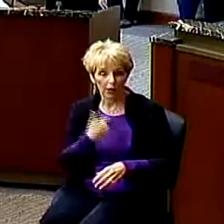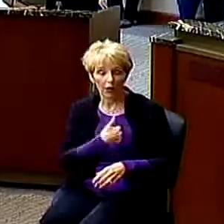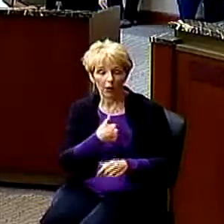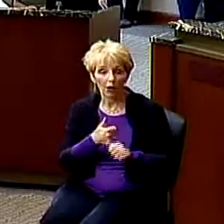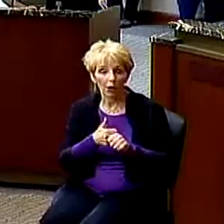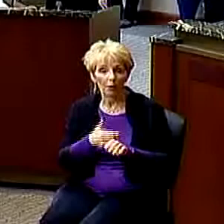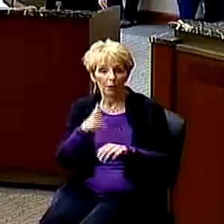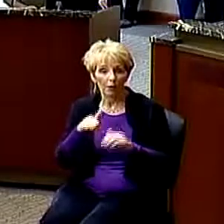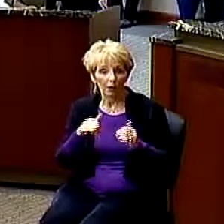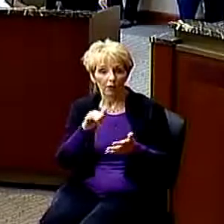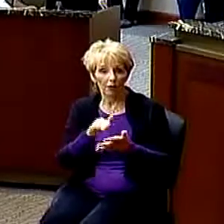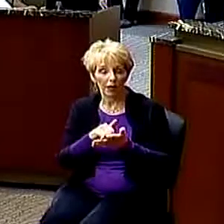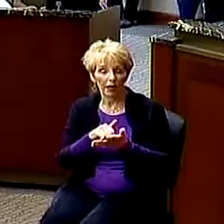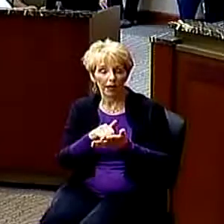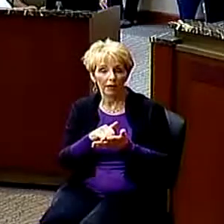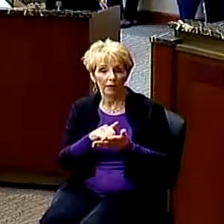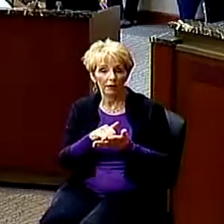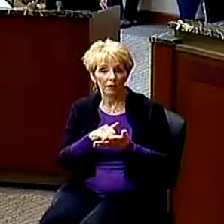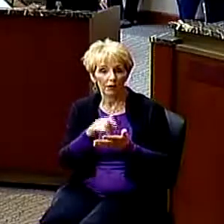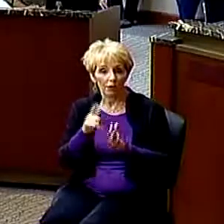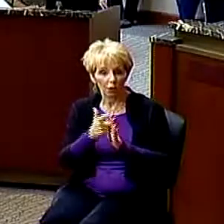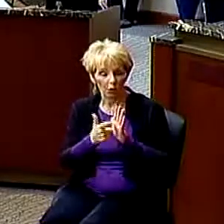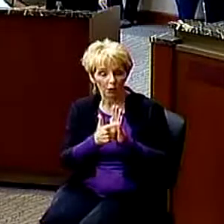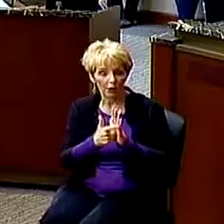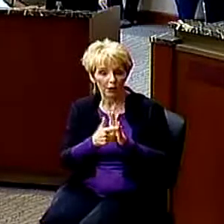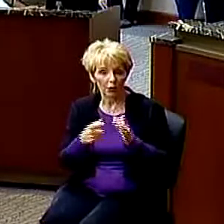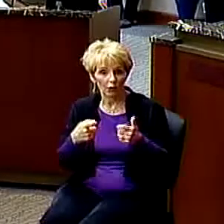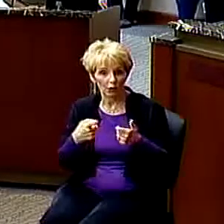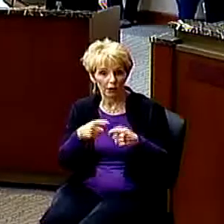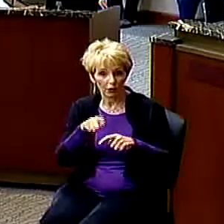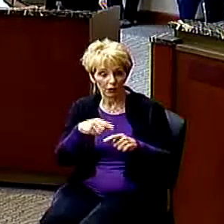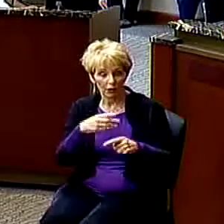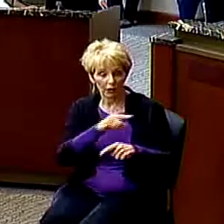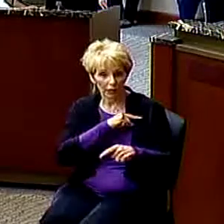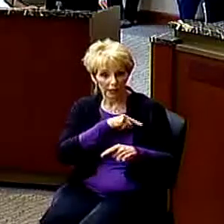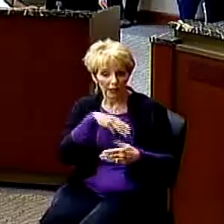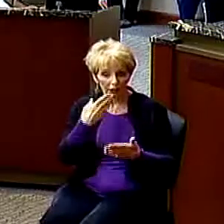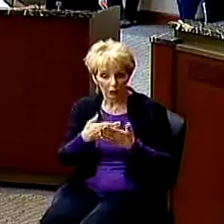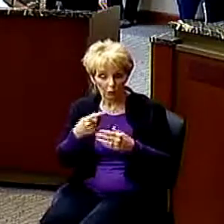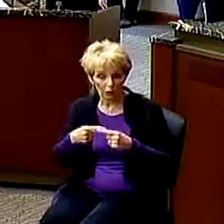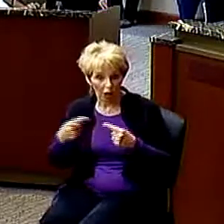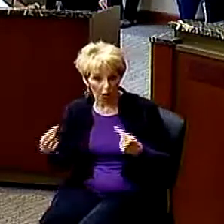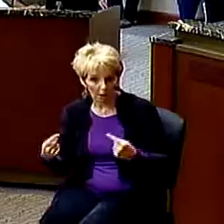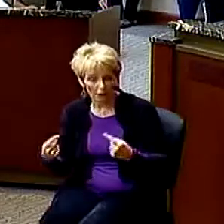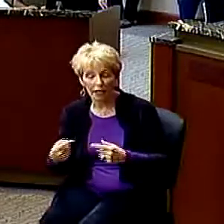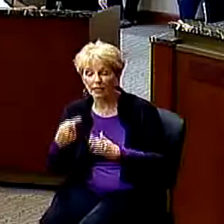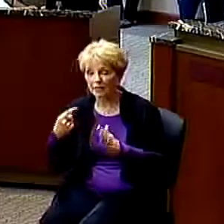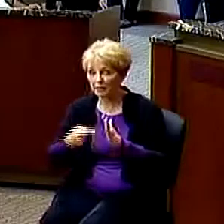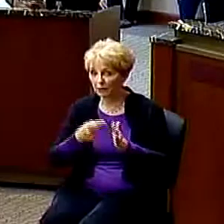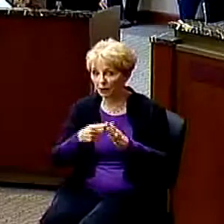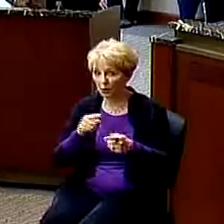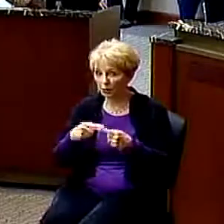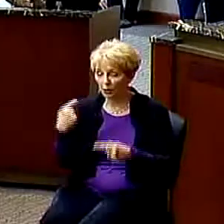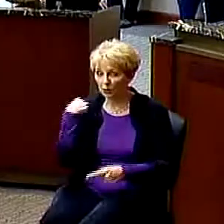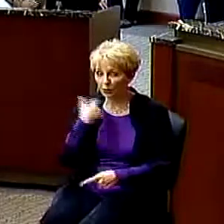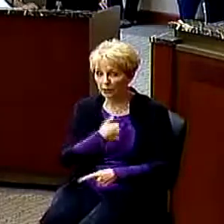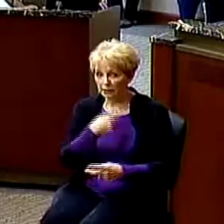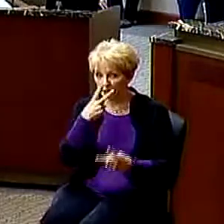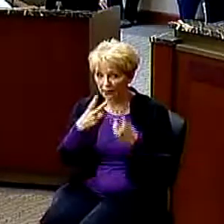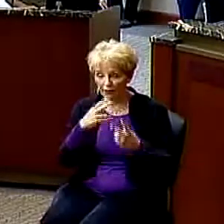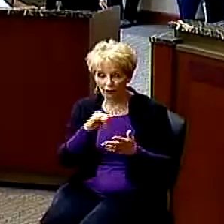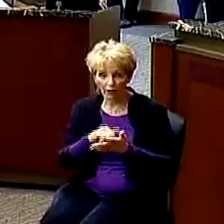by the Napoleonic law that reads guilty until you prove the opposite. And sometimes when we run into